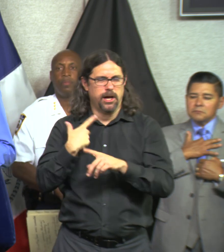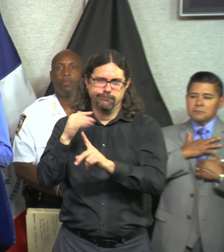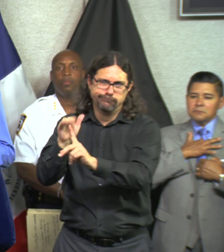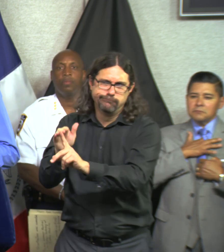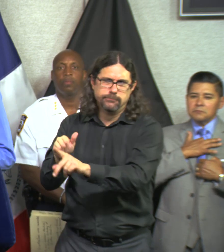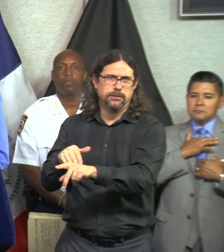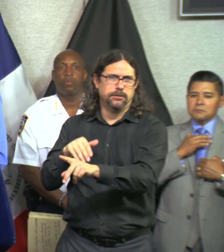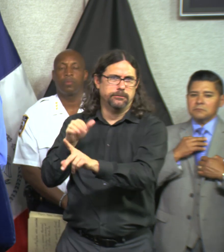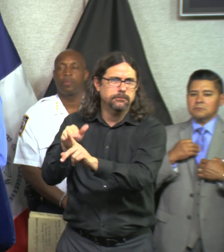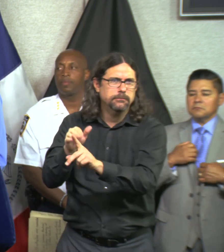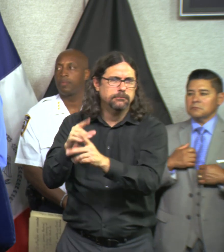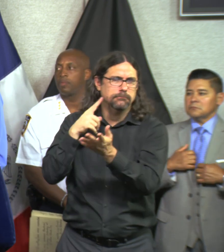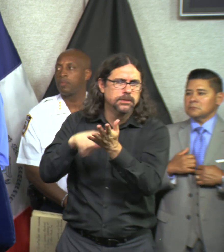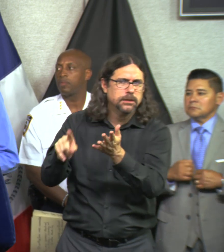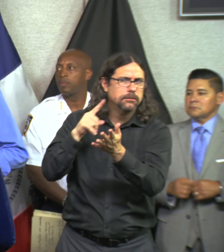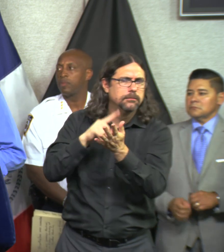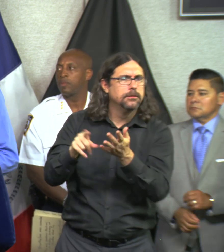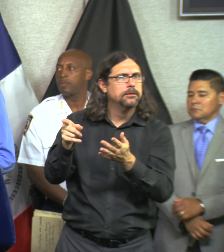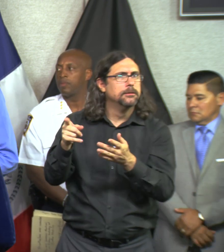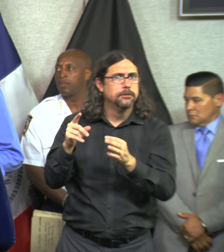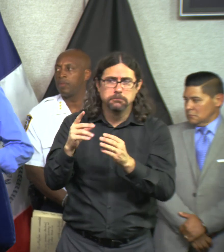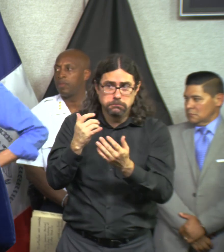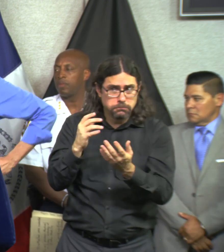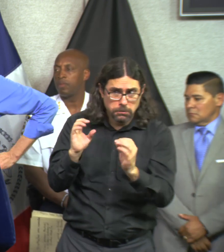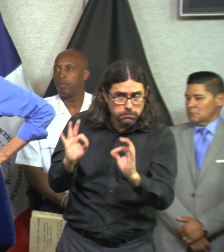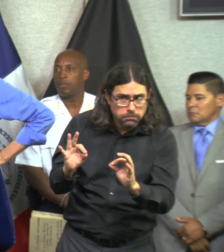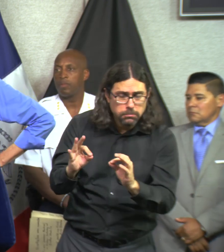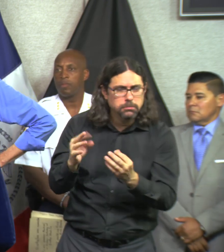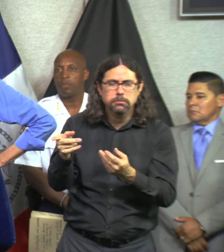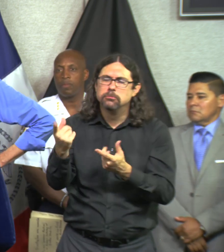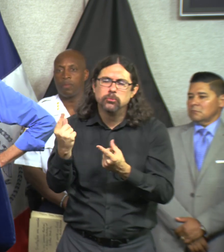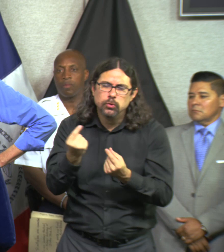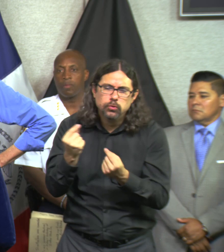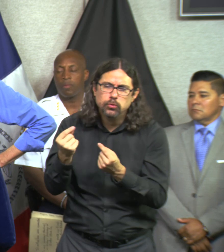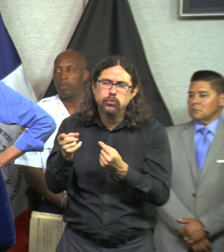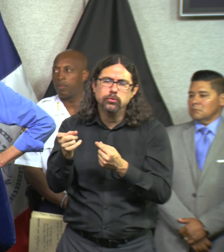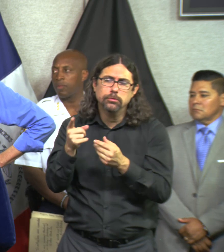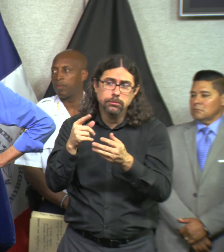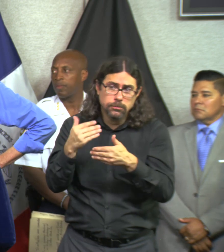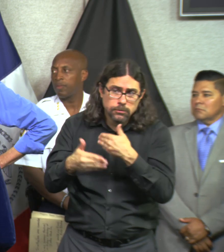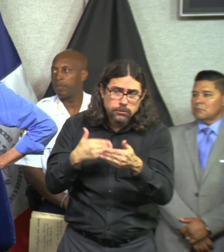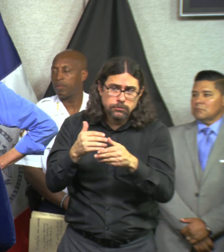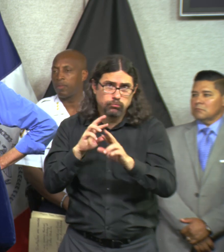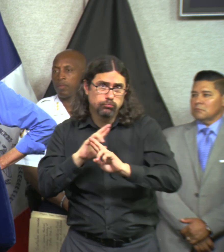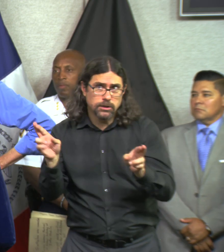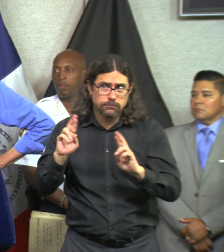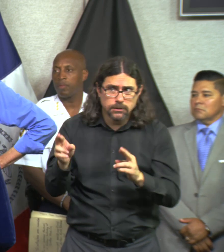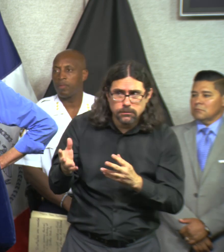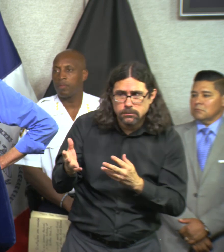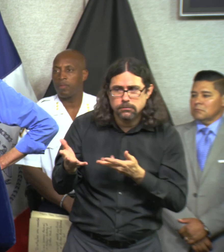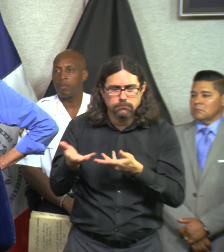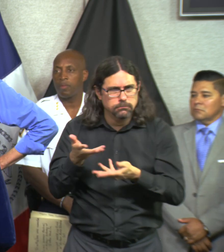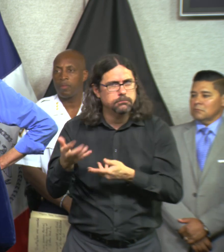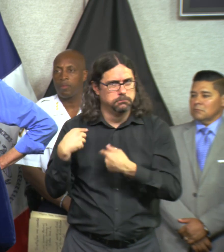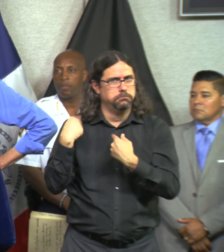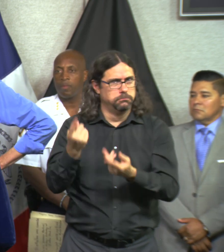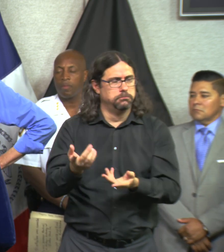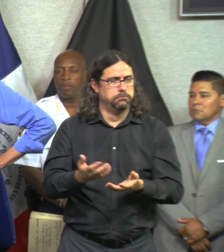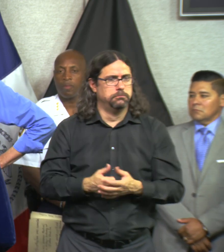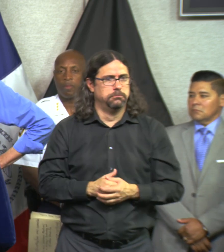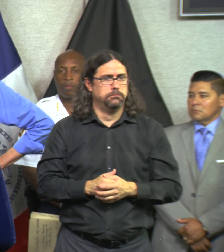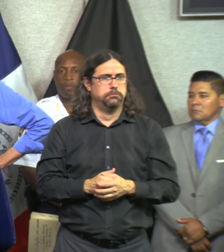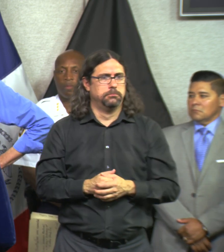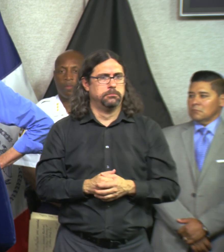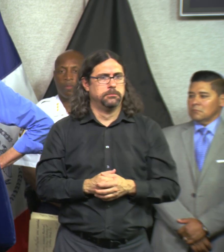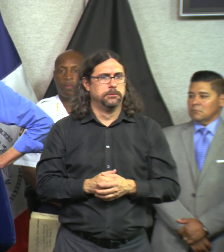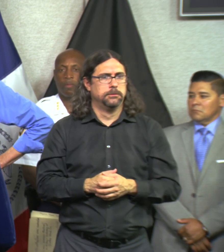specific apparatus that failed Saturday has been isolated, of course, that is true, and I appreciate that answer, but not the bigger answer of how